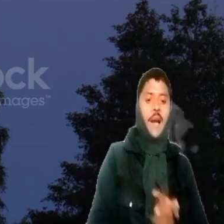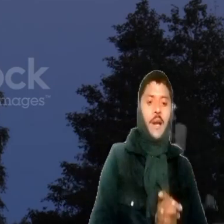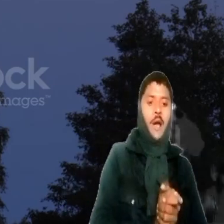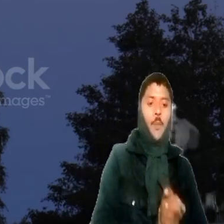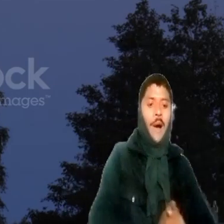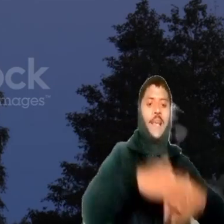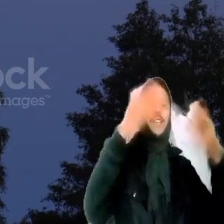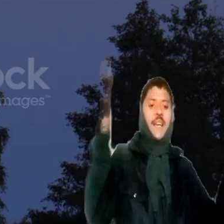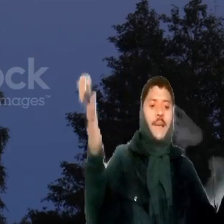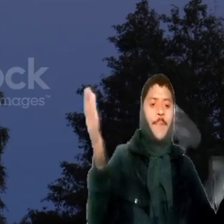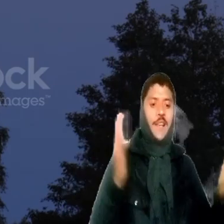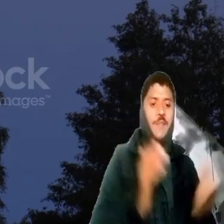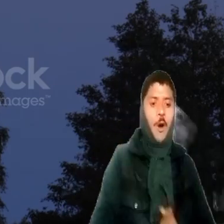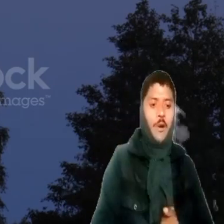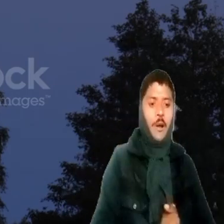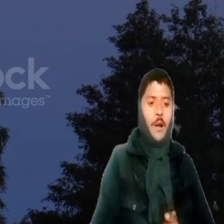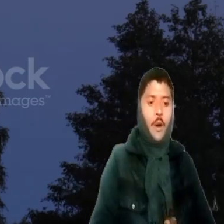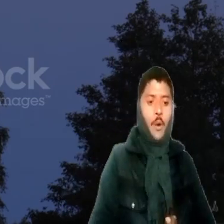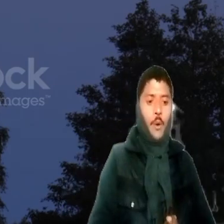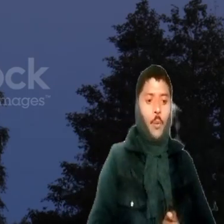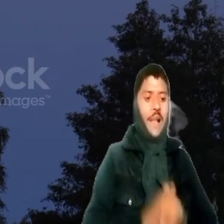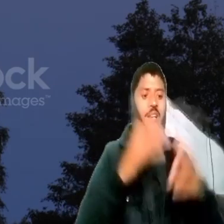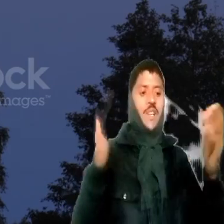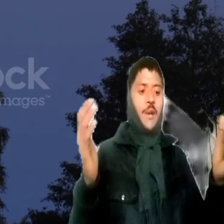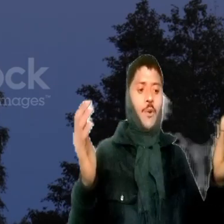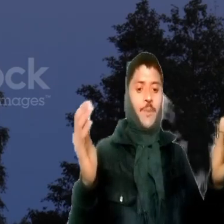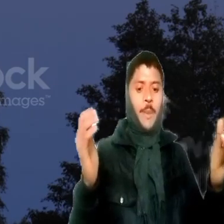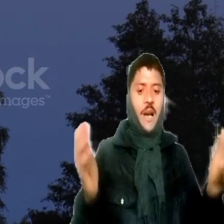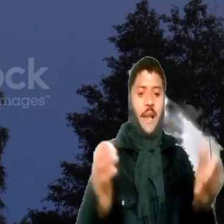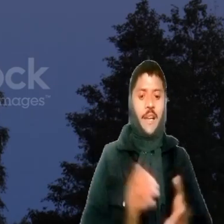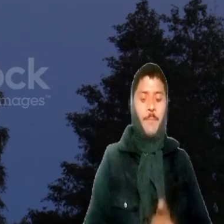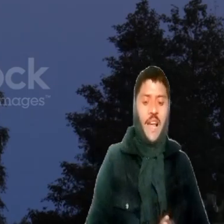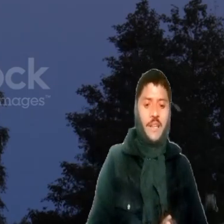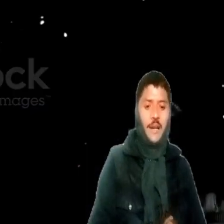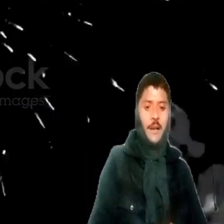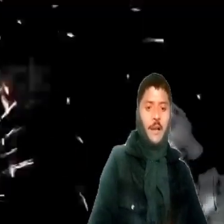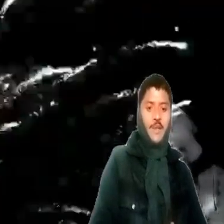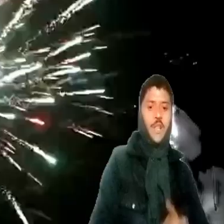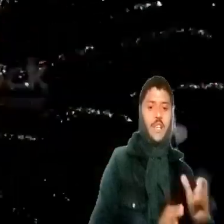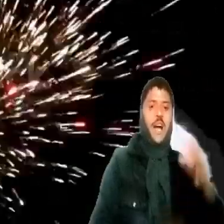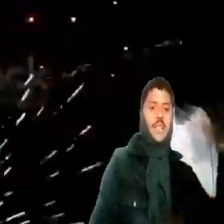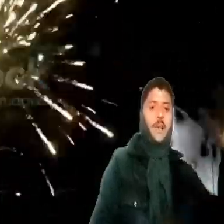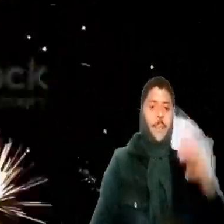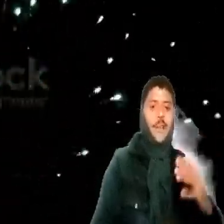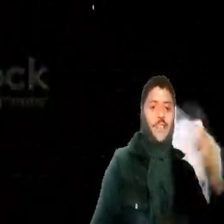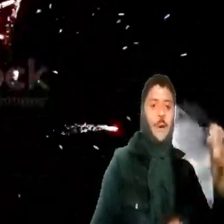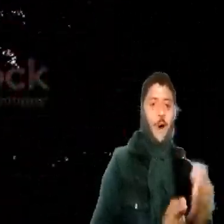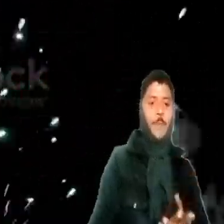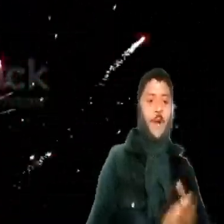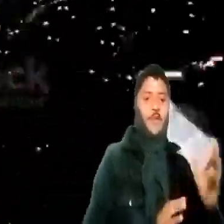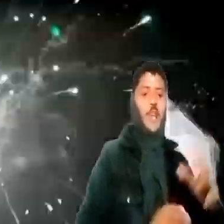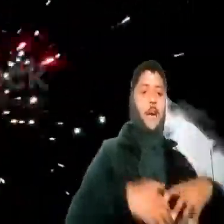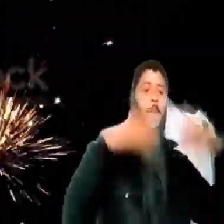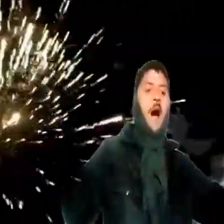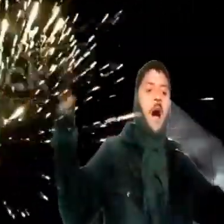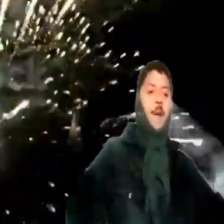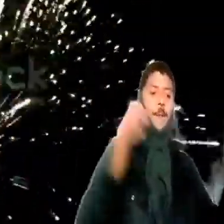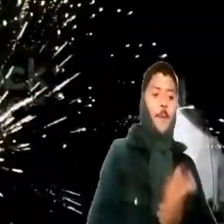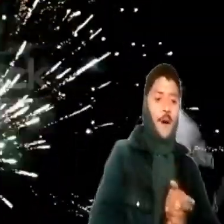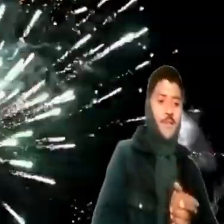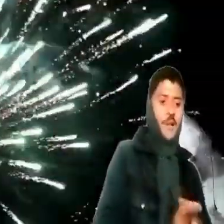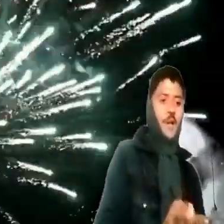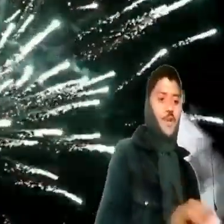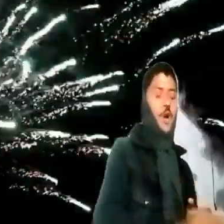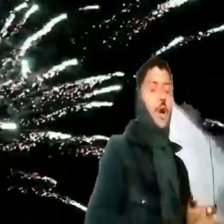So have you wondered why stars appear small while the sun looks bigger and brighter? So the stars appear small because they